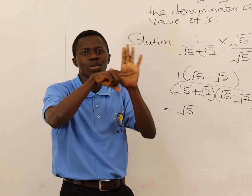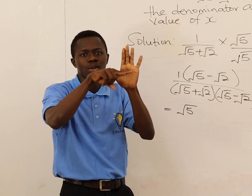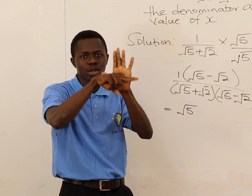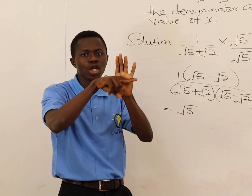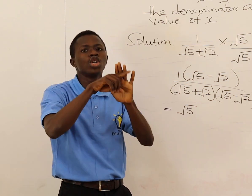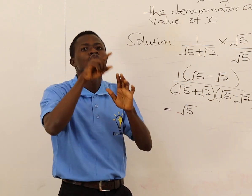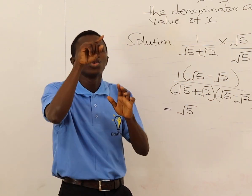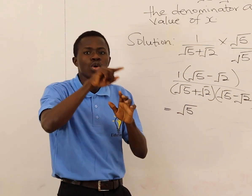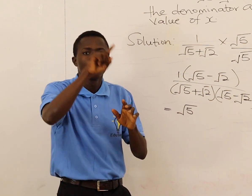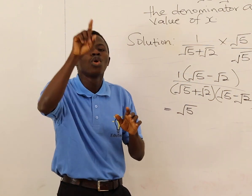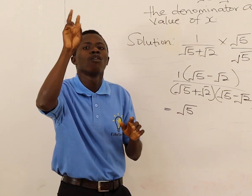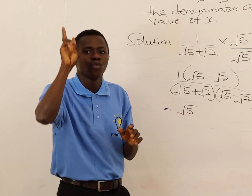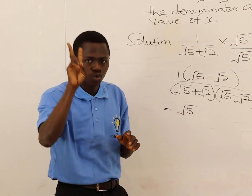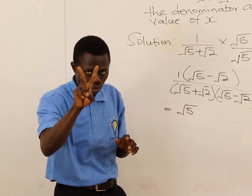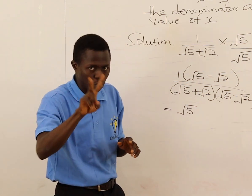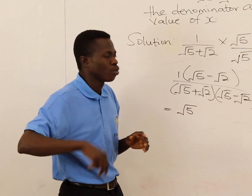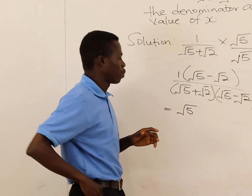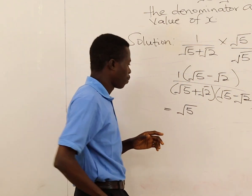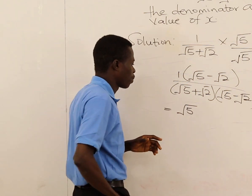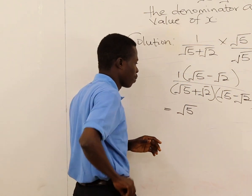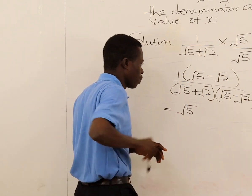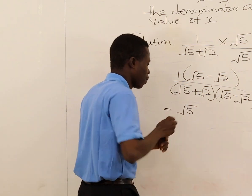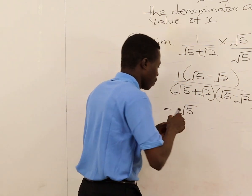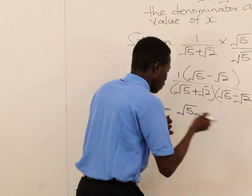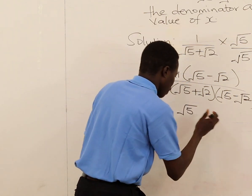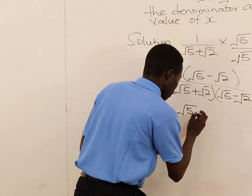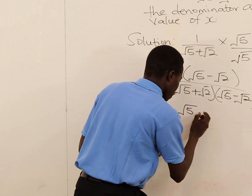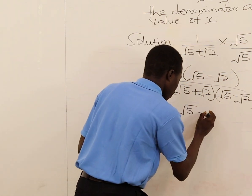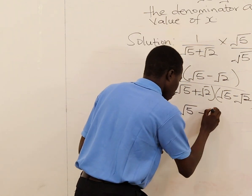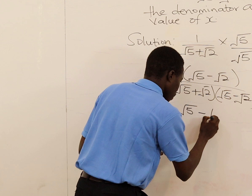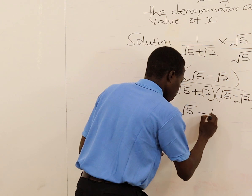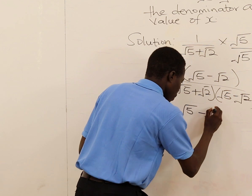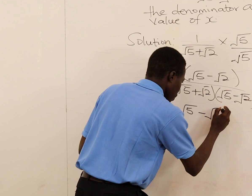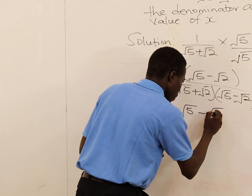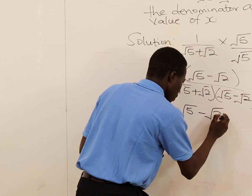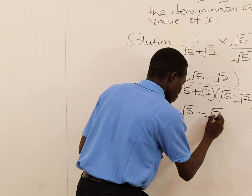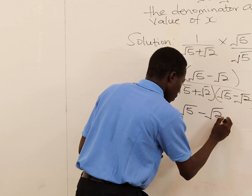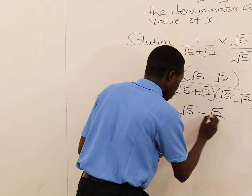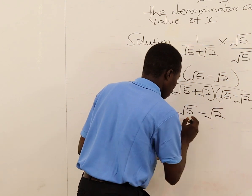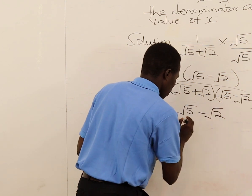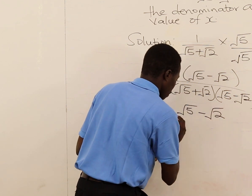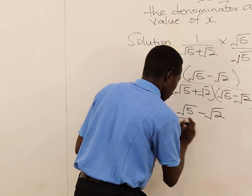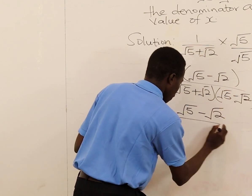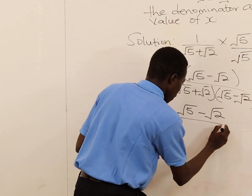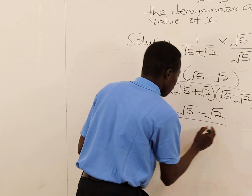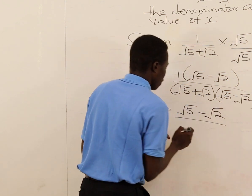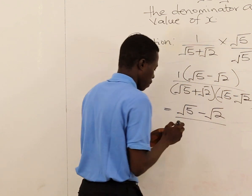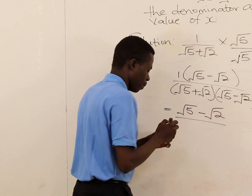please, again, with this particular side, you should be very careful, because